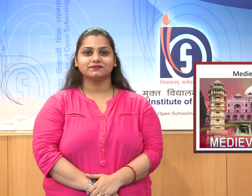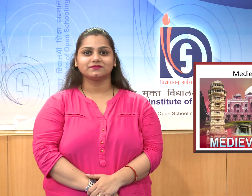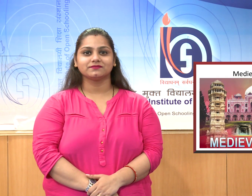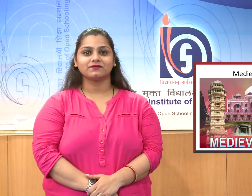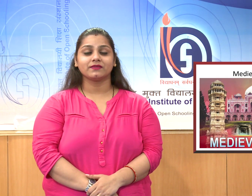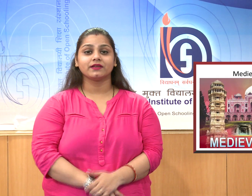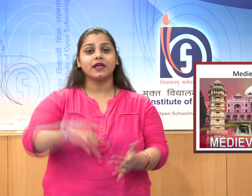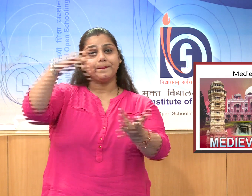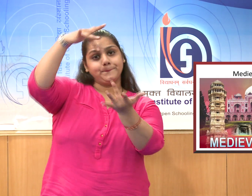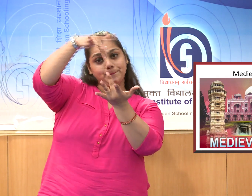medieval period of India.